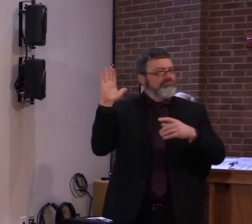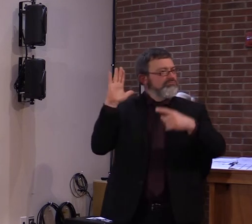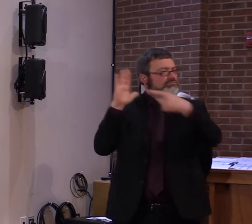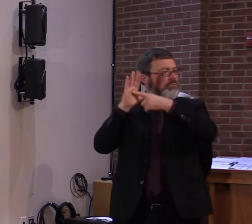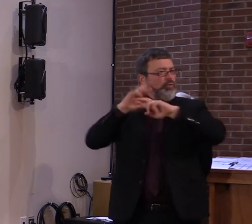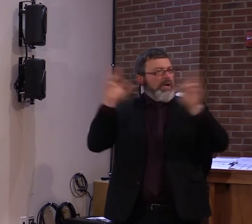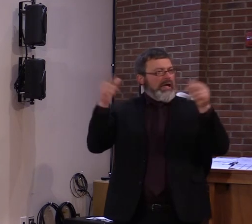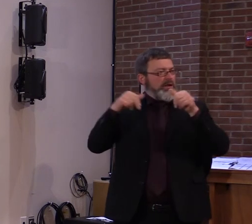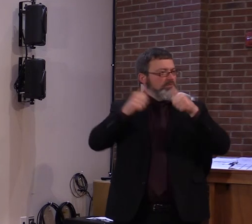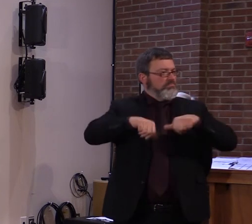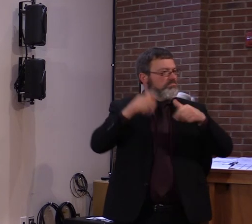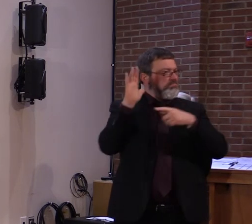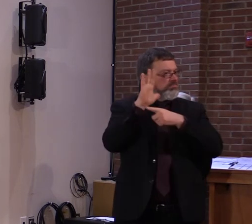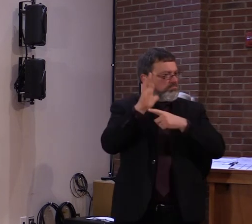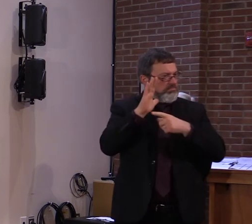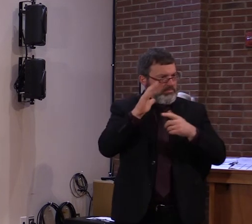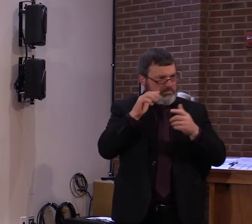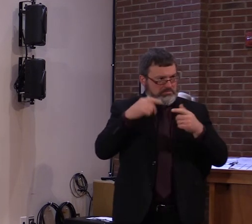Sure.